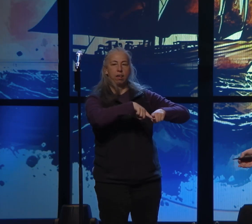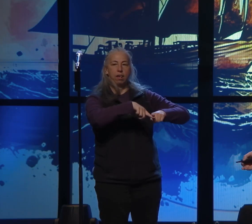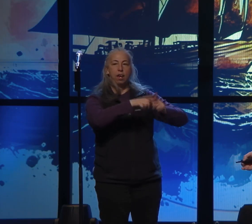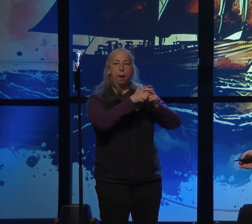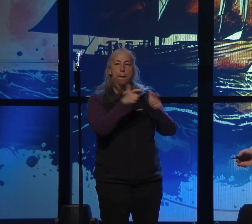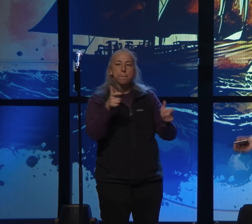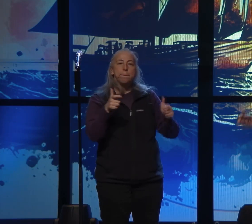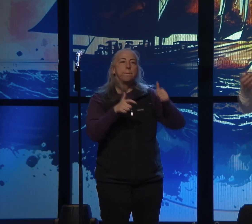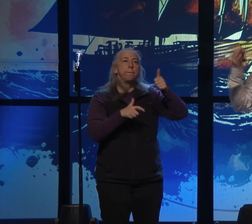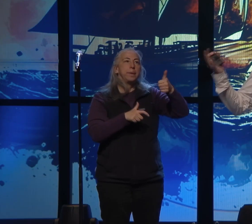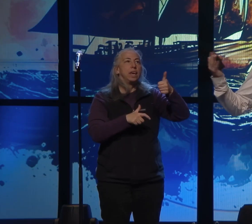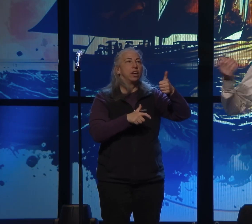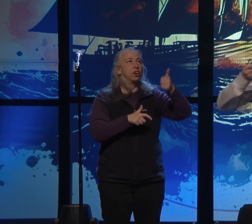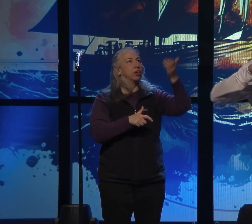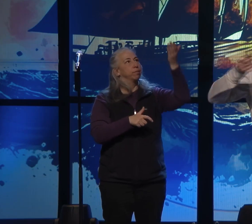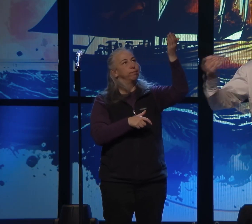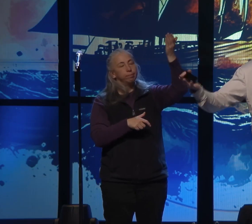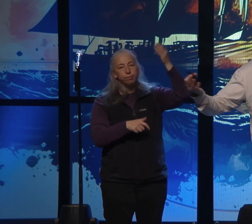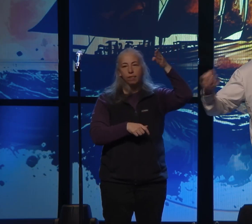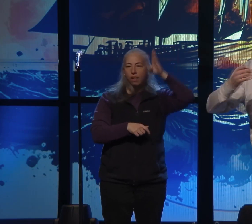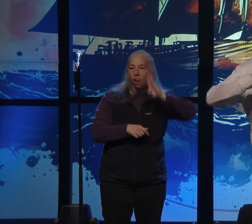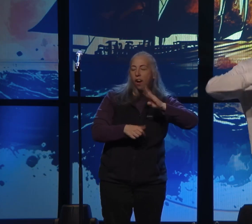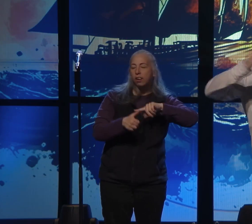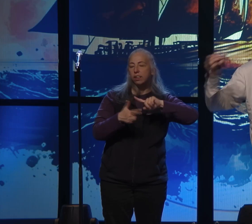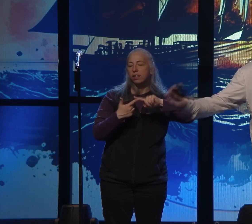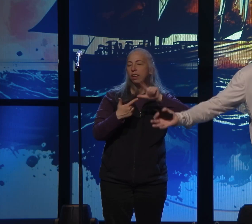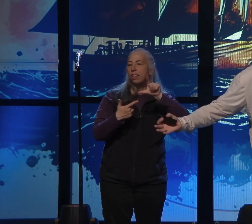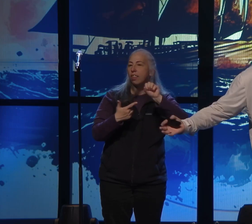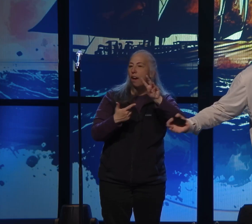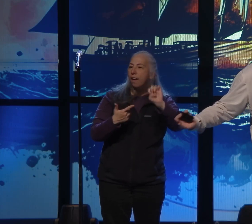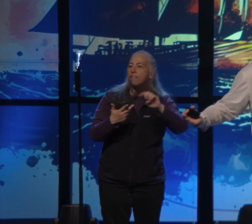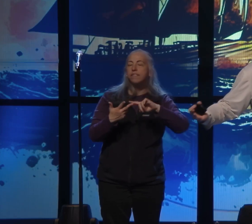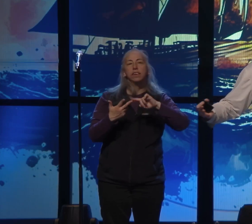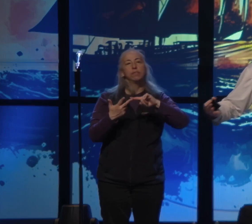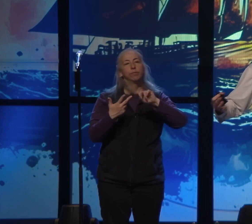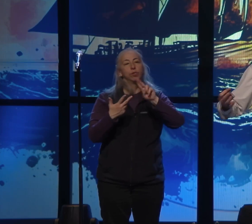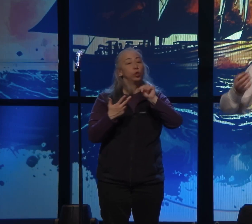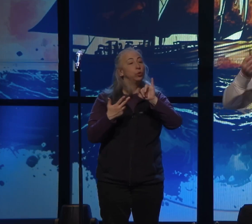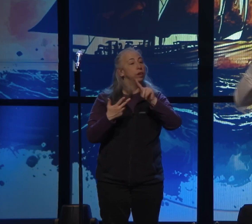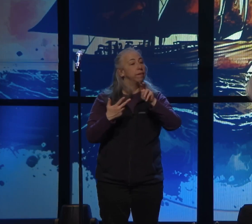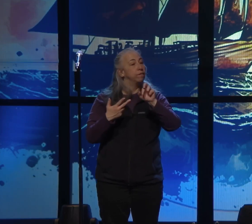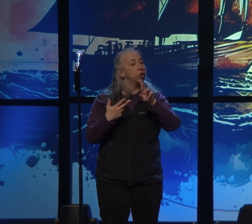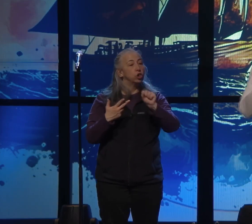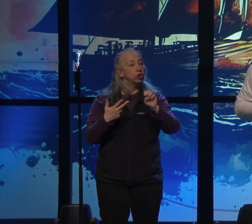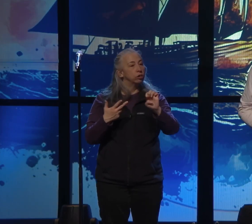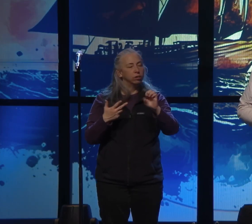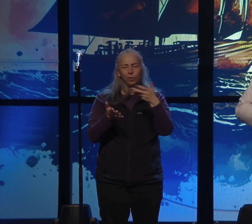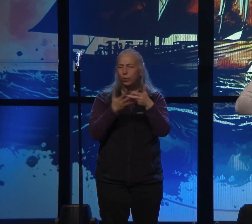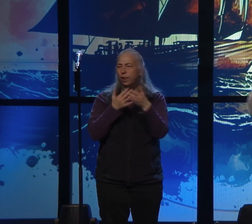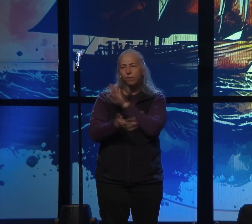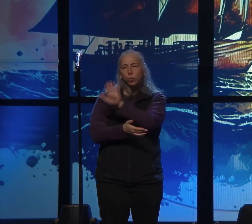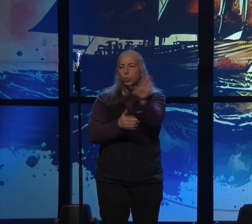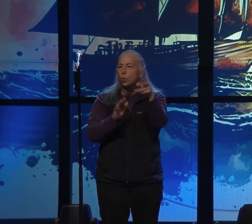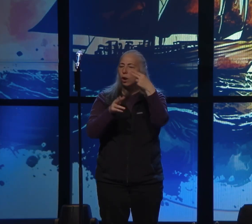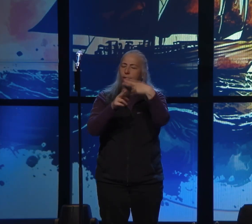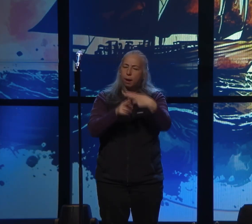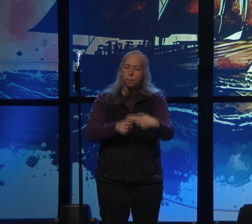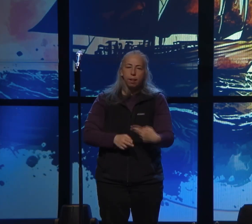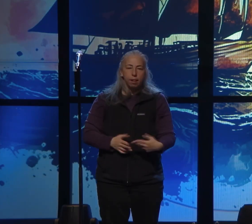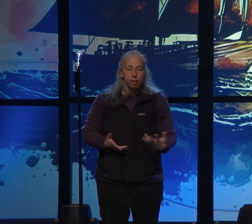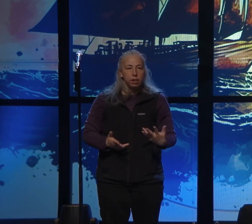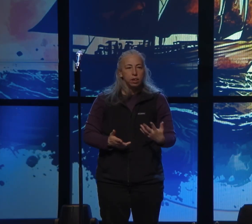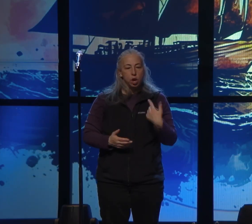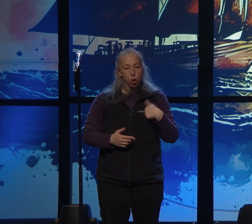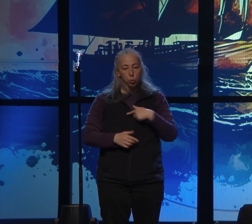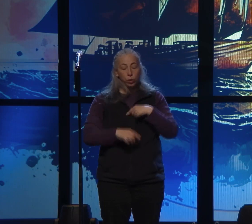me, what we call God, you might call love, others might call the universe, We rely on something greater as